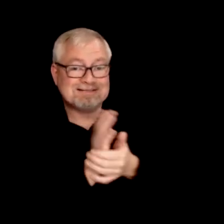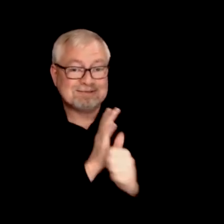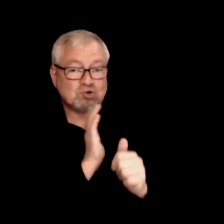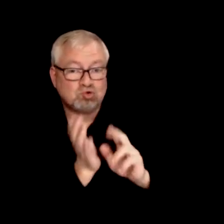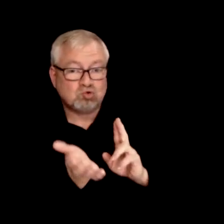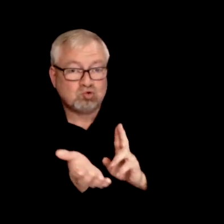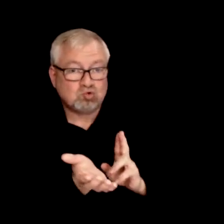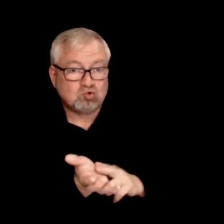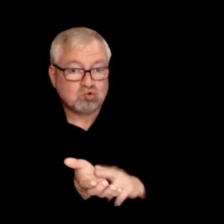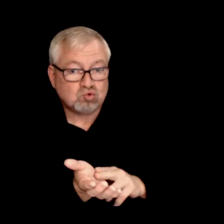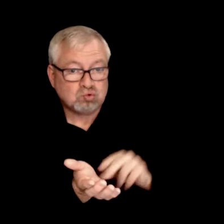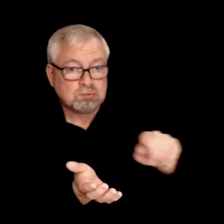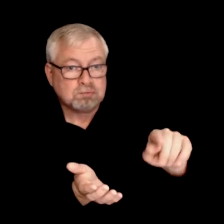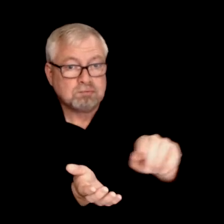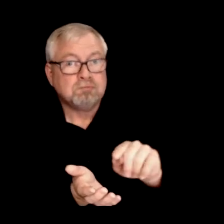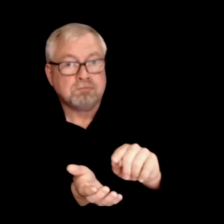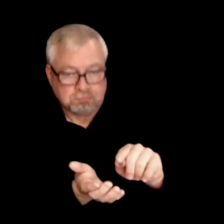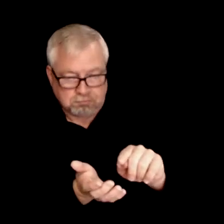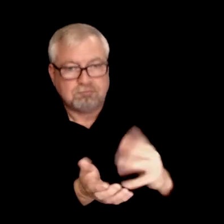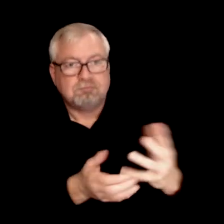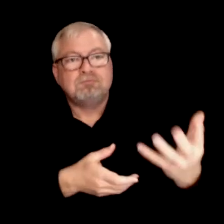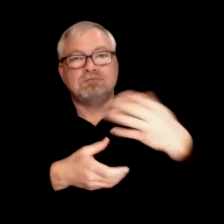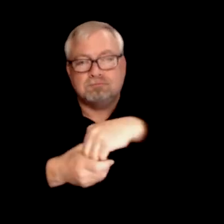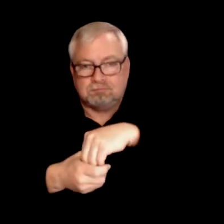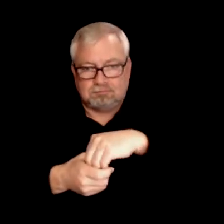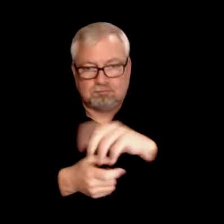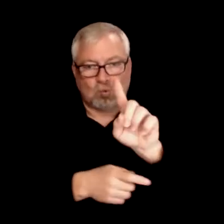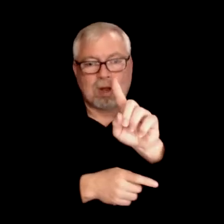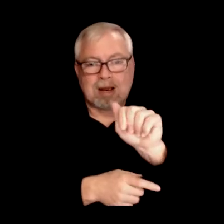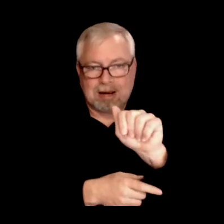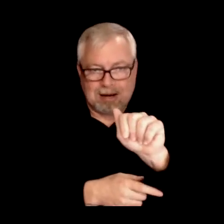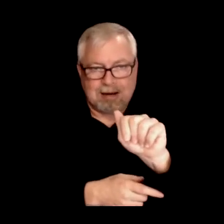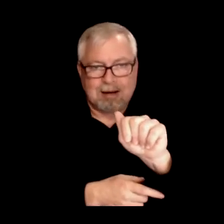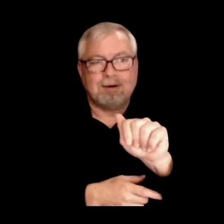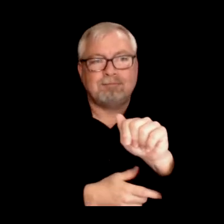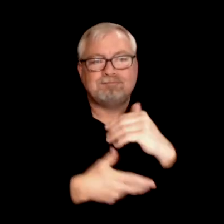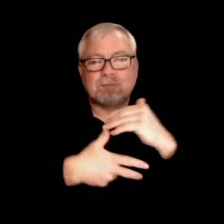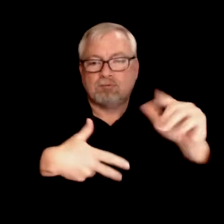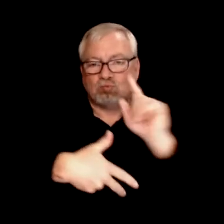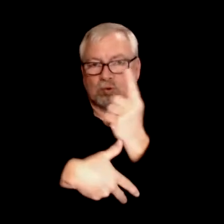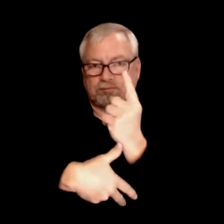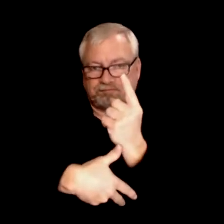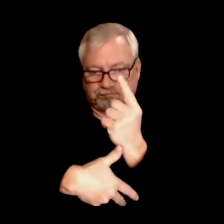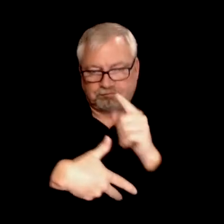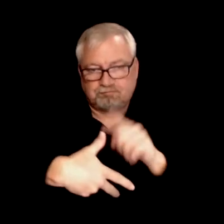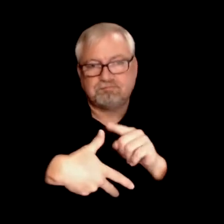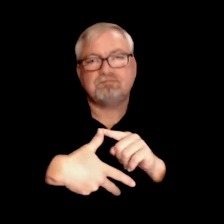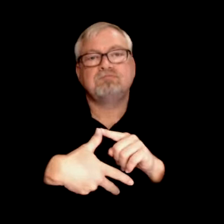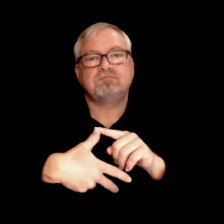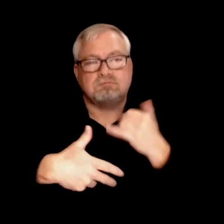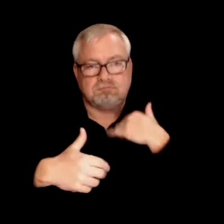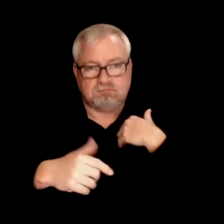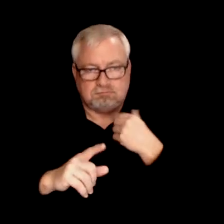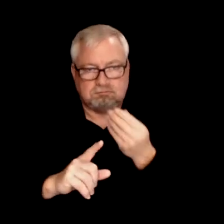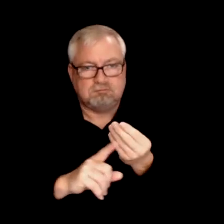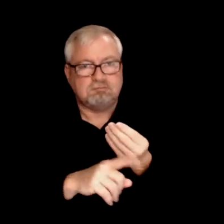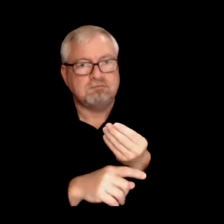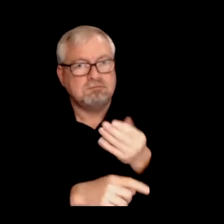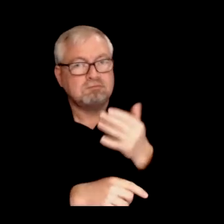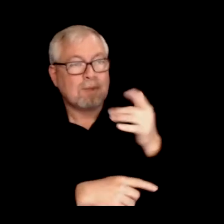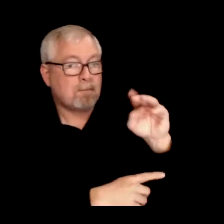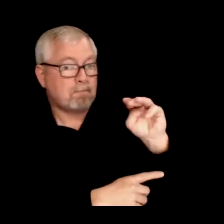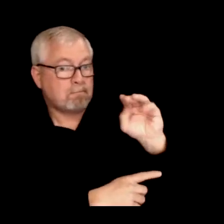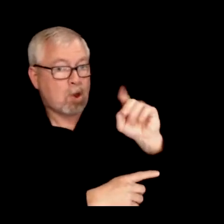phase 1A, tier 1, we are using the Moderna vaccine. And so the doses of